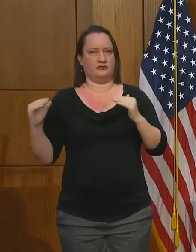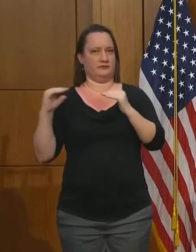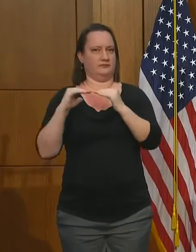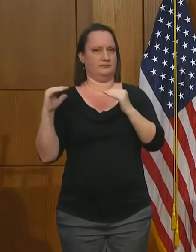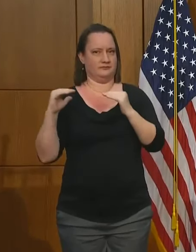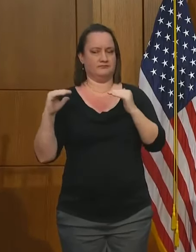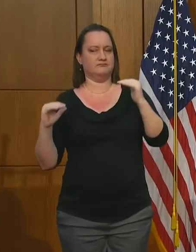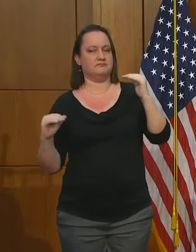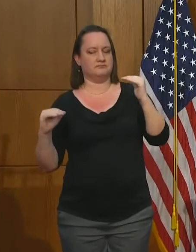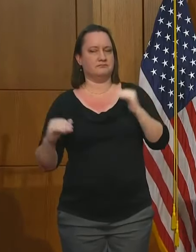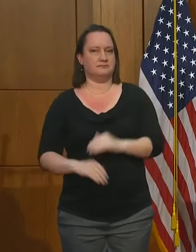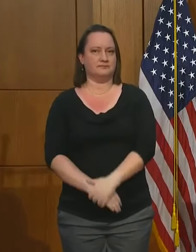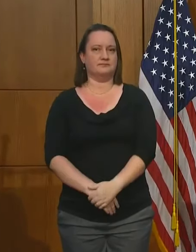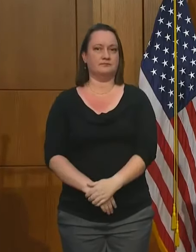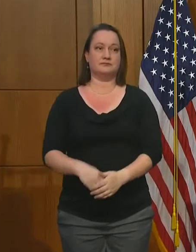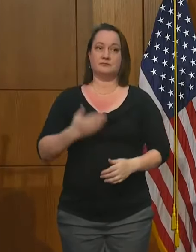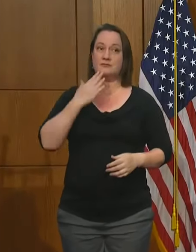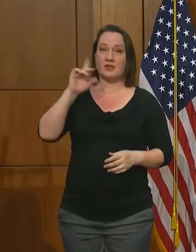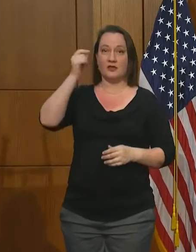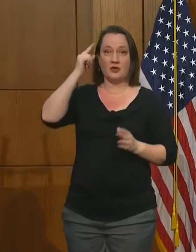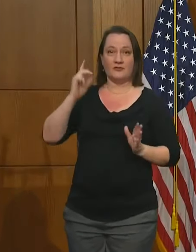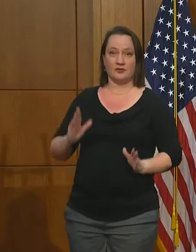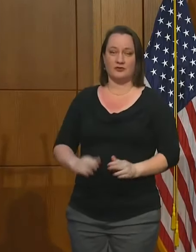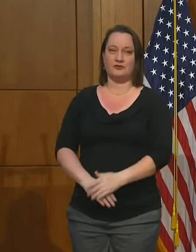Thank you, Governor. Hello, everyone.